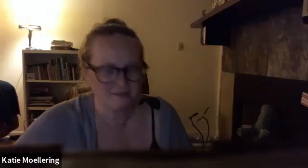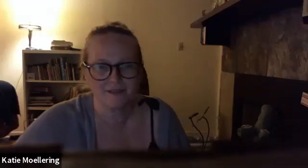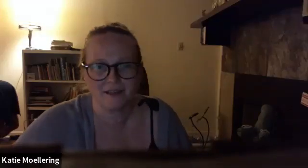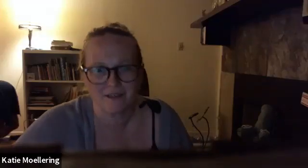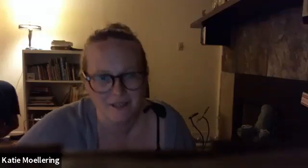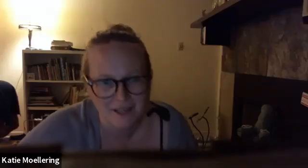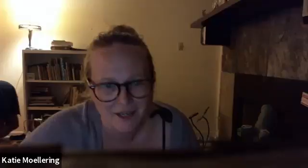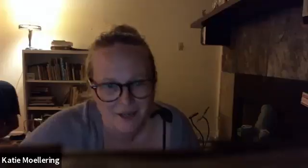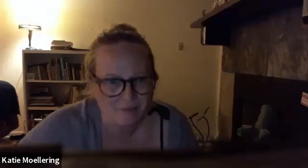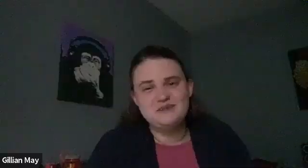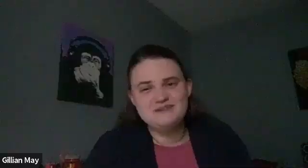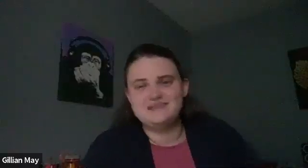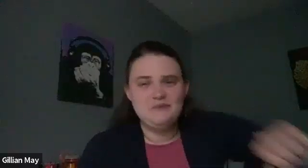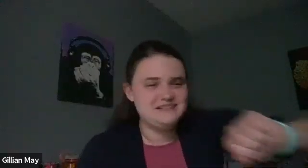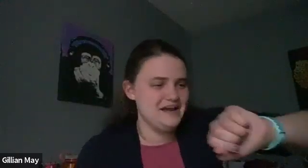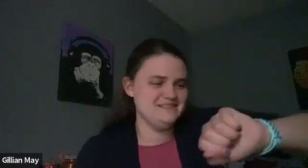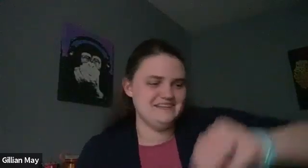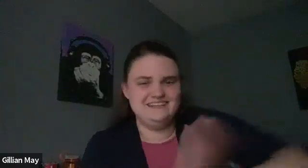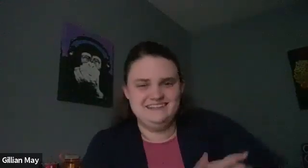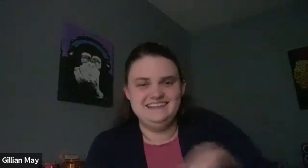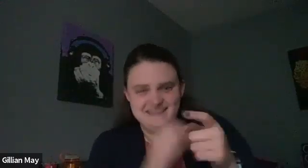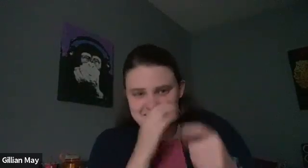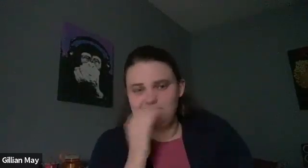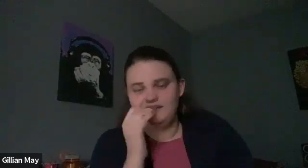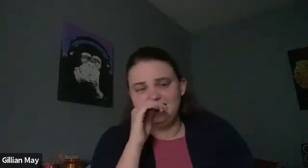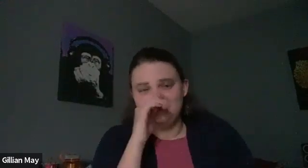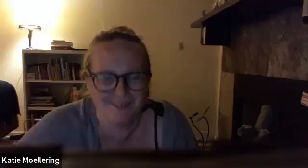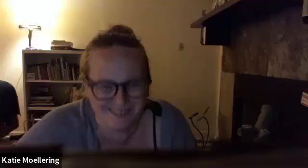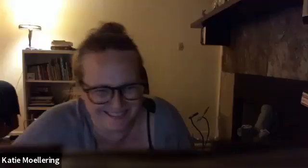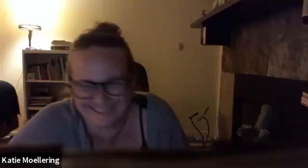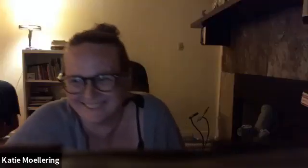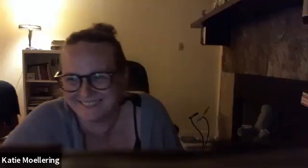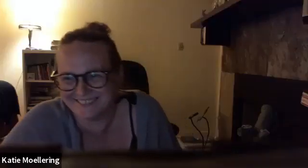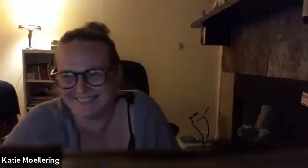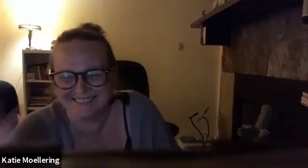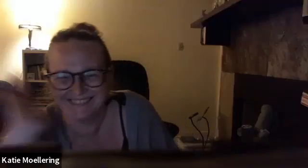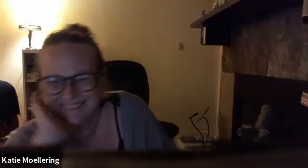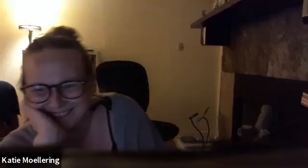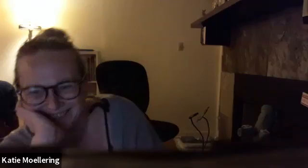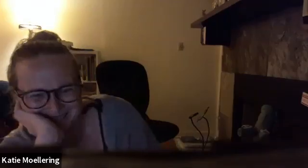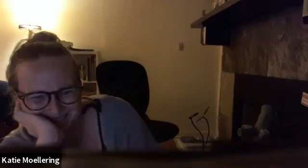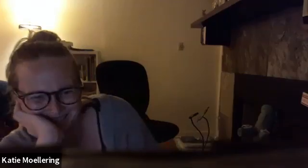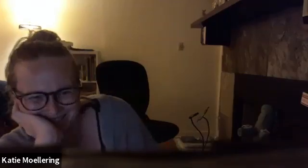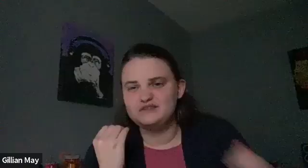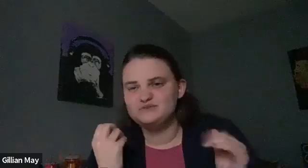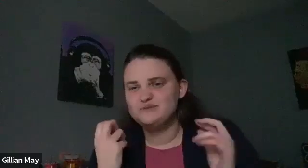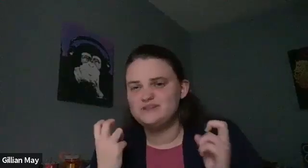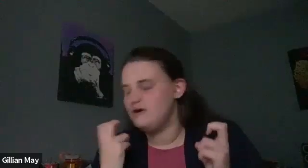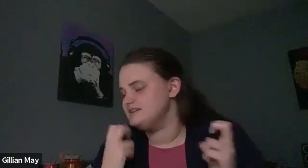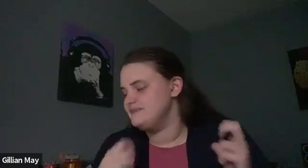Like I am too. That is also burgers, sweet potatoes, sweet tea. Like, all this food, I'm like, this one's always a hard time to